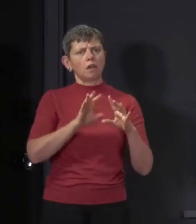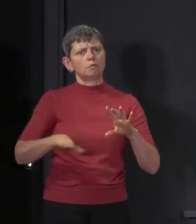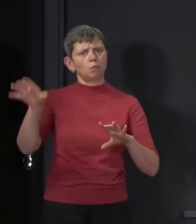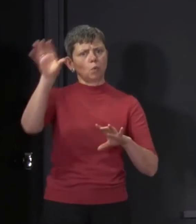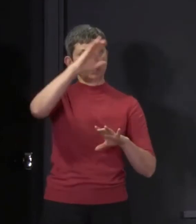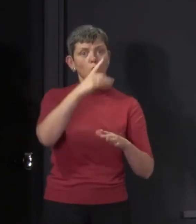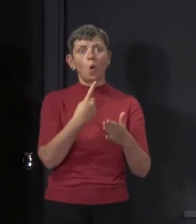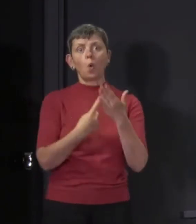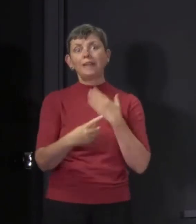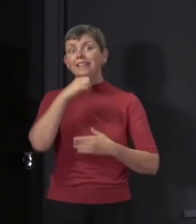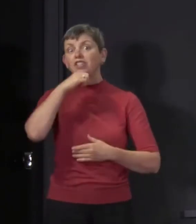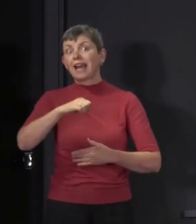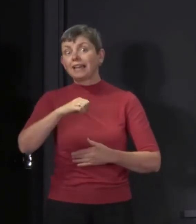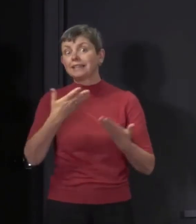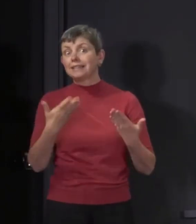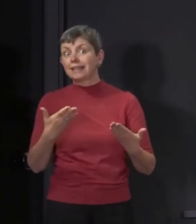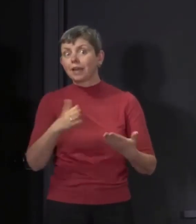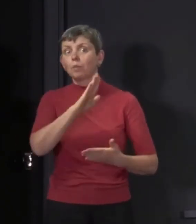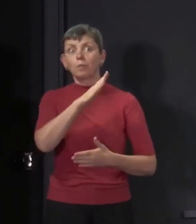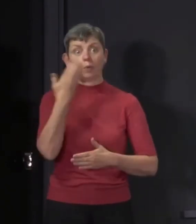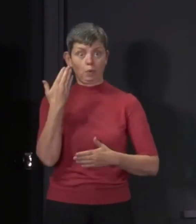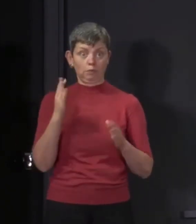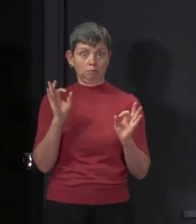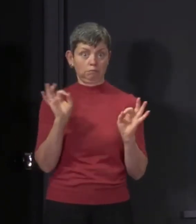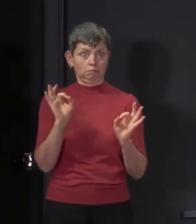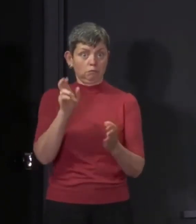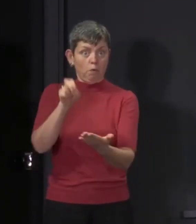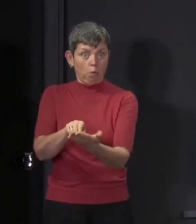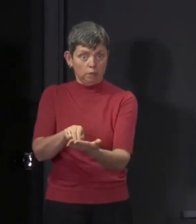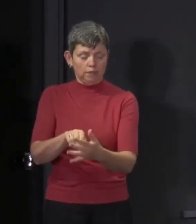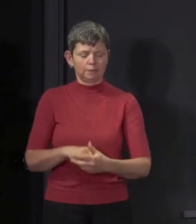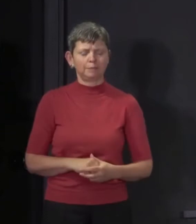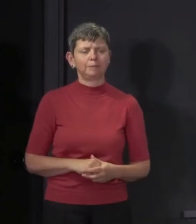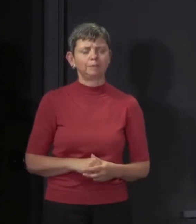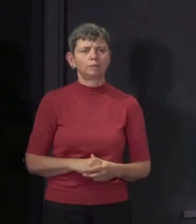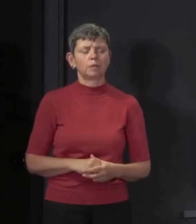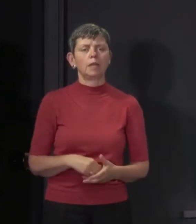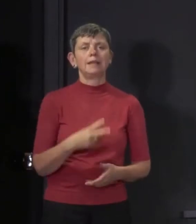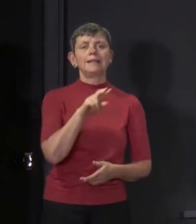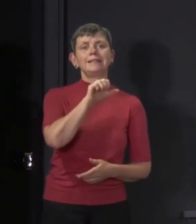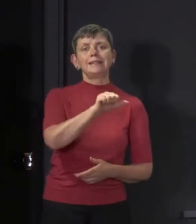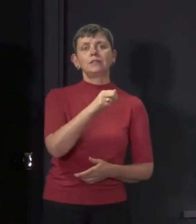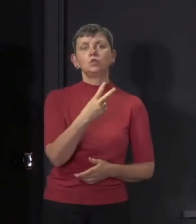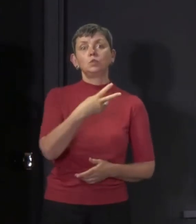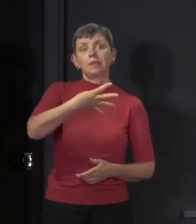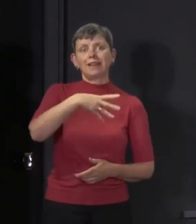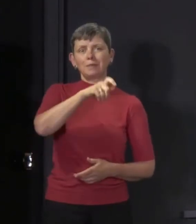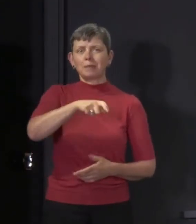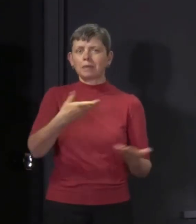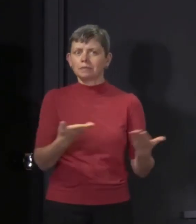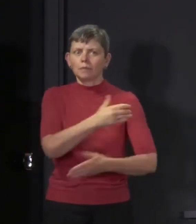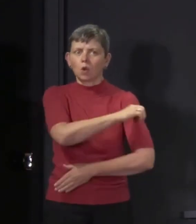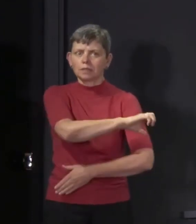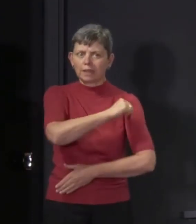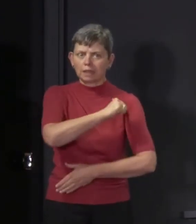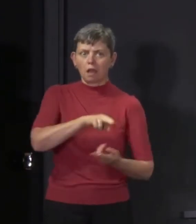Only Shetland today has no reported cases. I can also confirm that 629 people are currently in